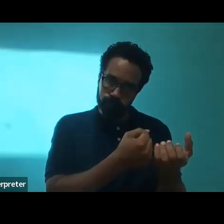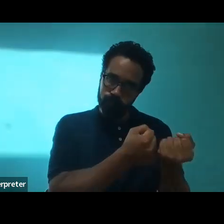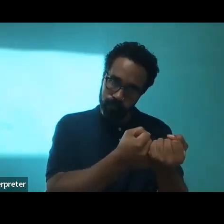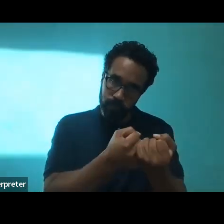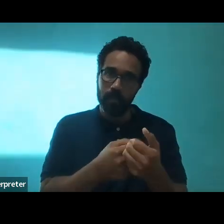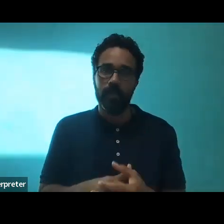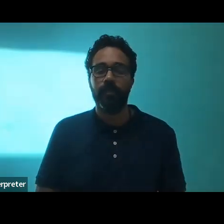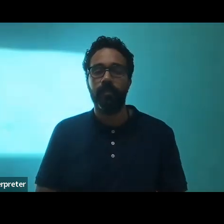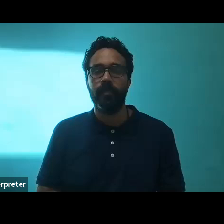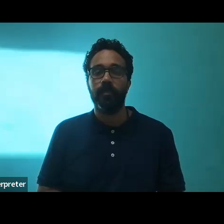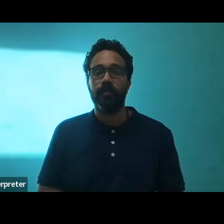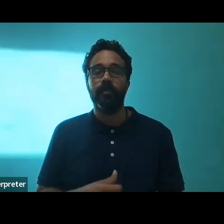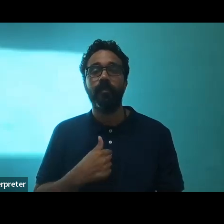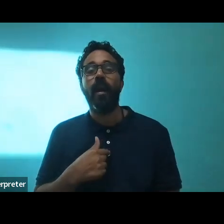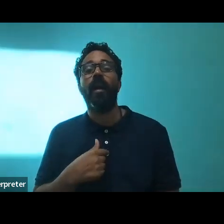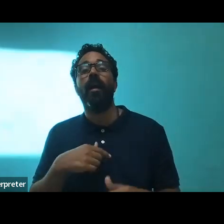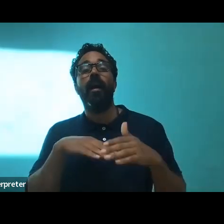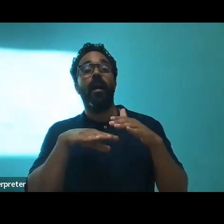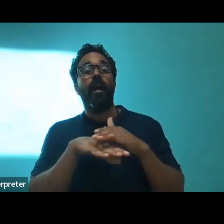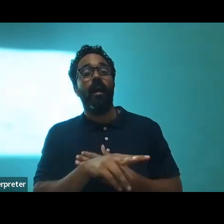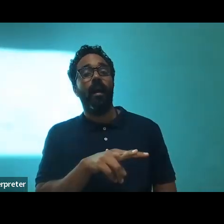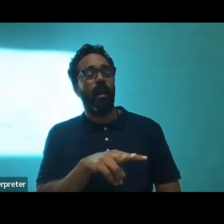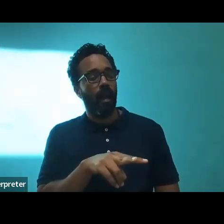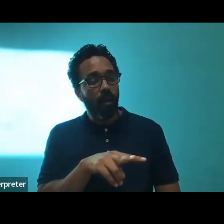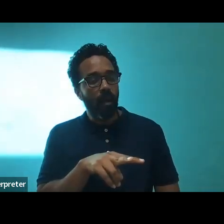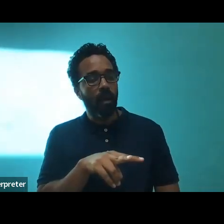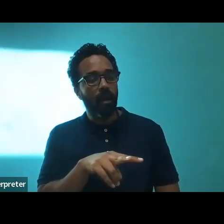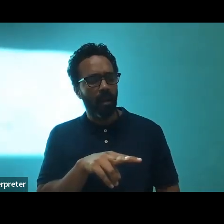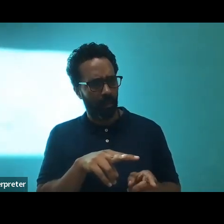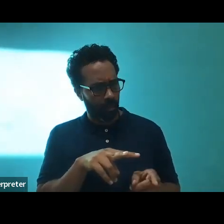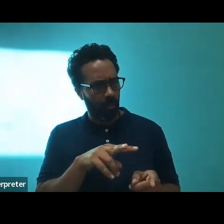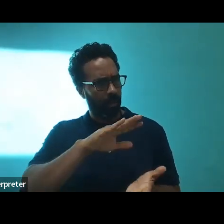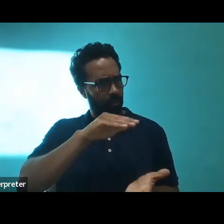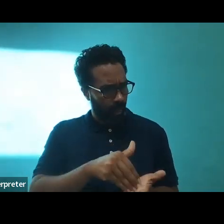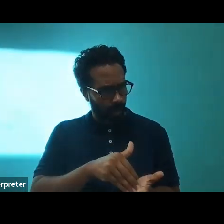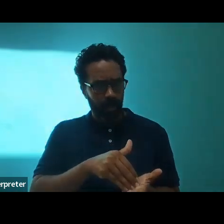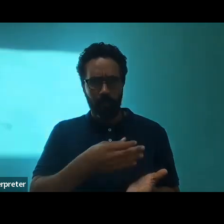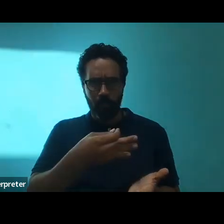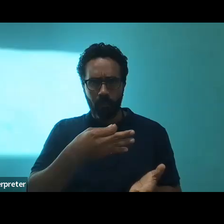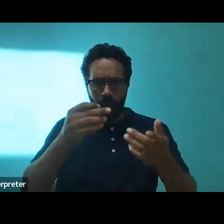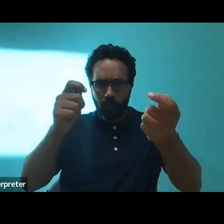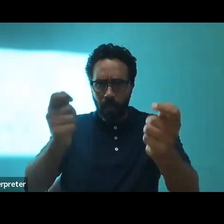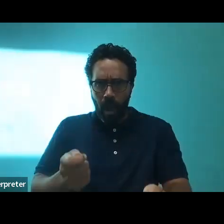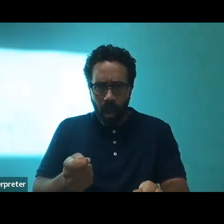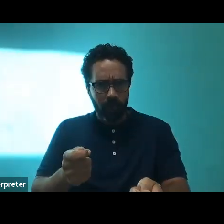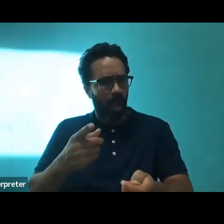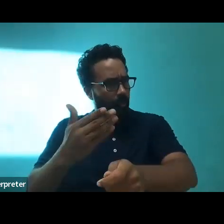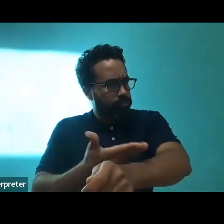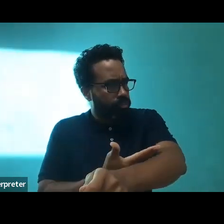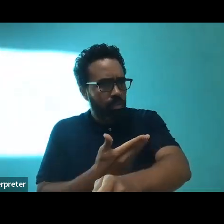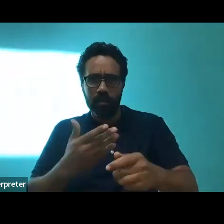I saw the modifications the center had made to the apartments